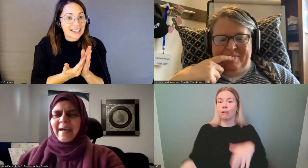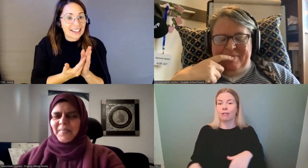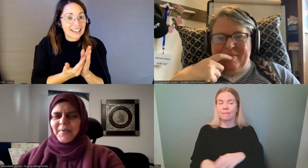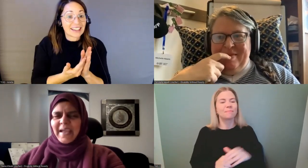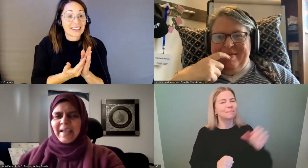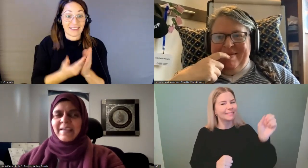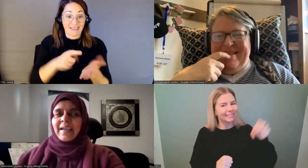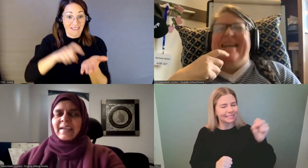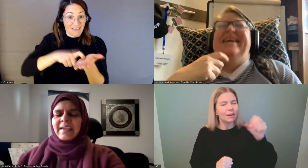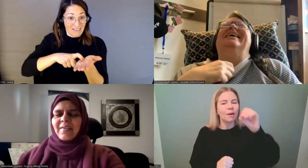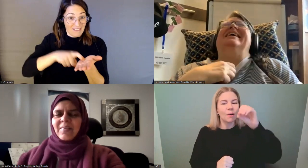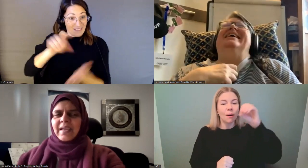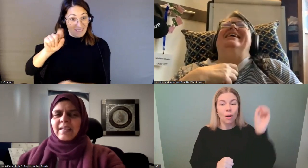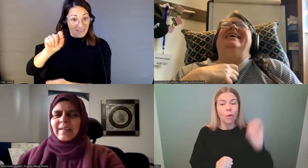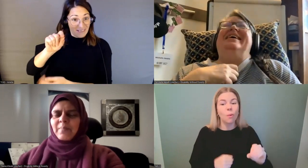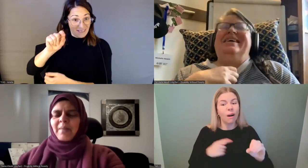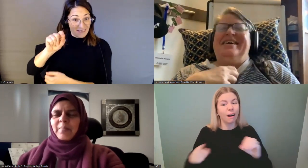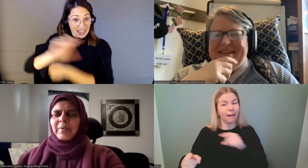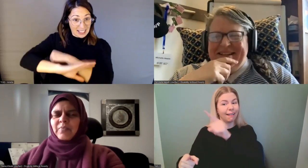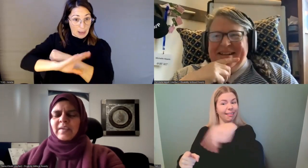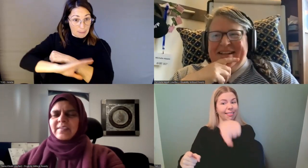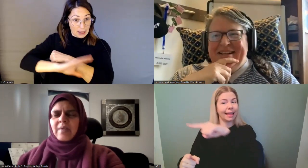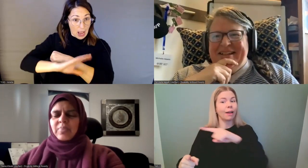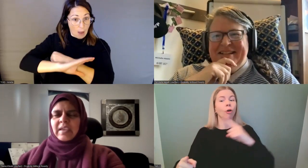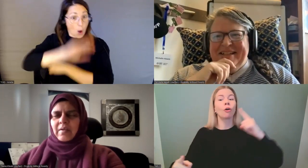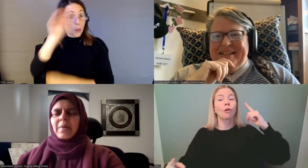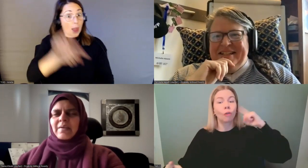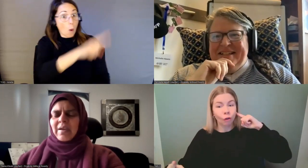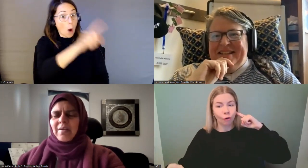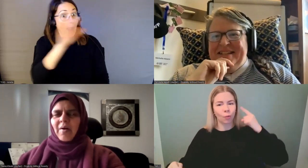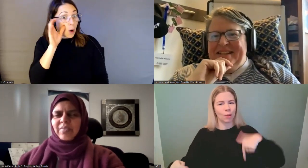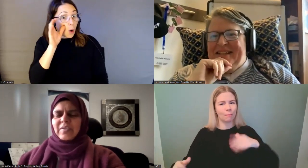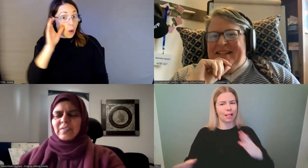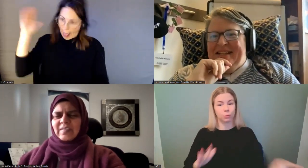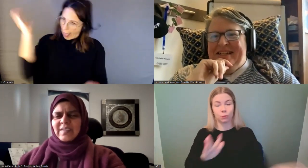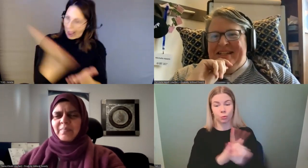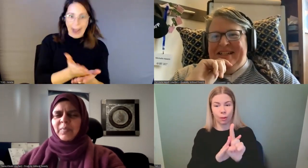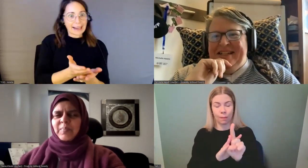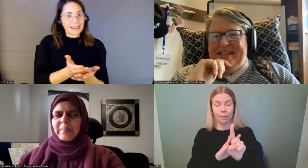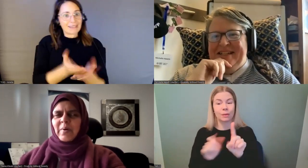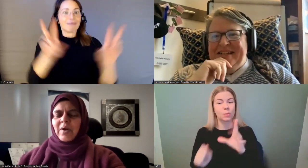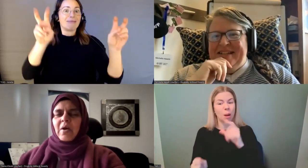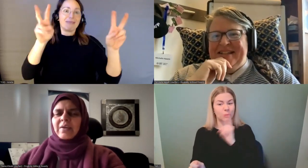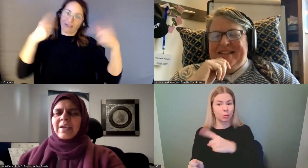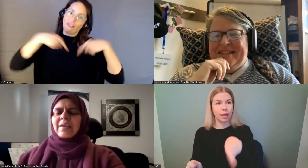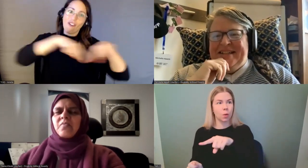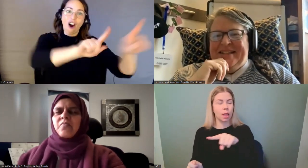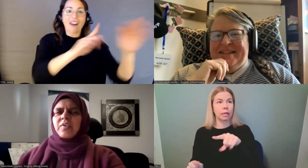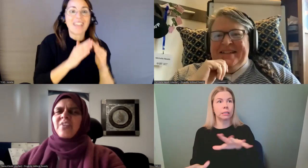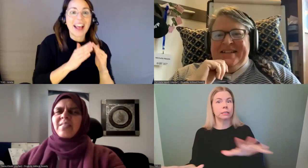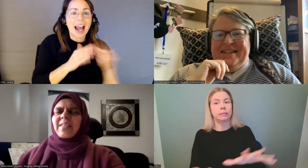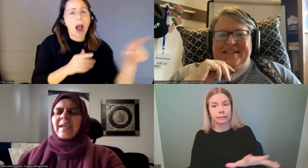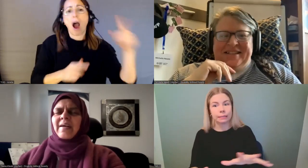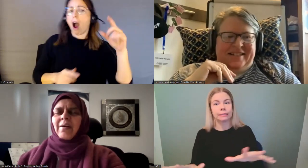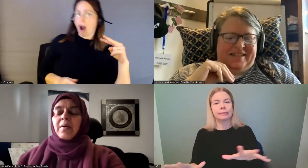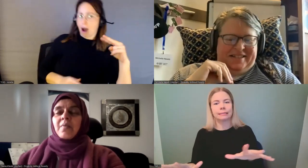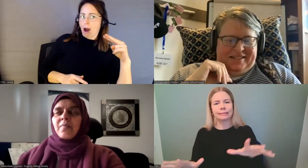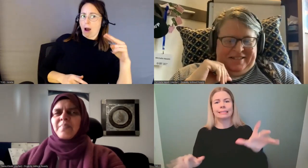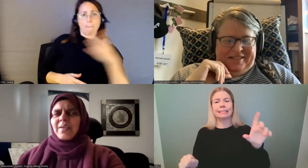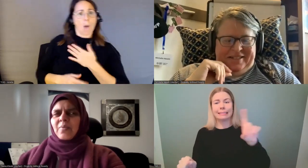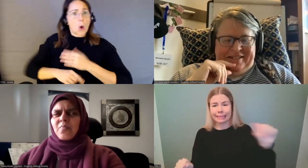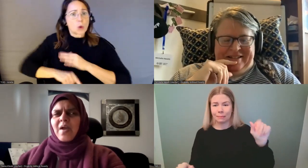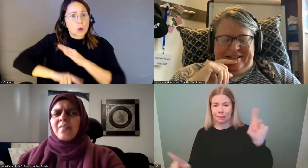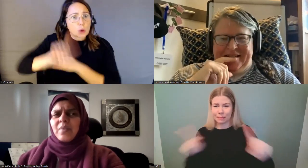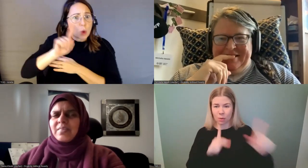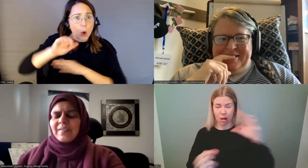to town, and you know, they probably freaked out thinking, oh my God, all these disabled people are going to converge on the Hill.